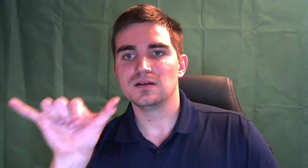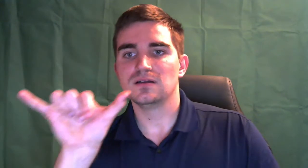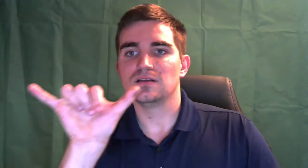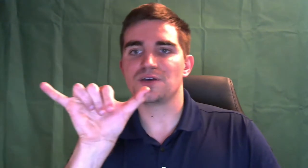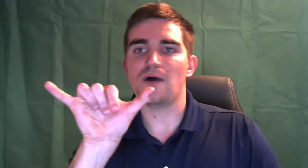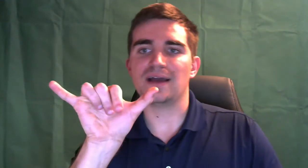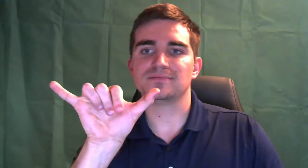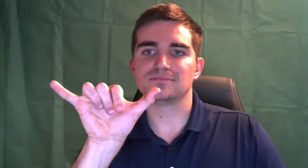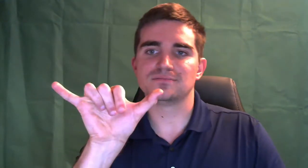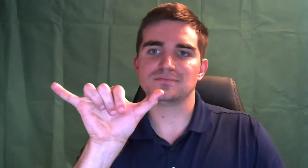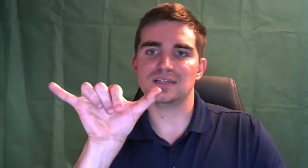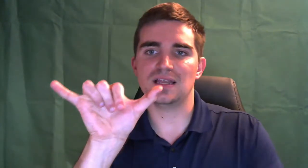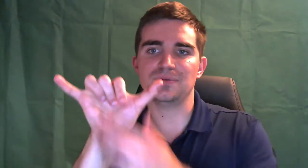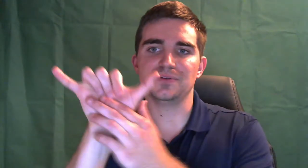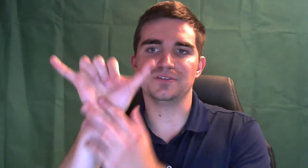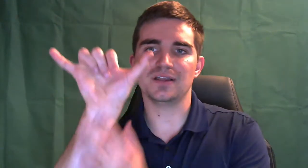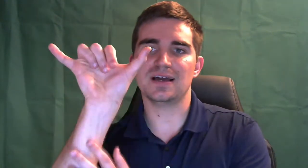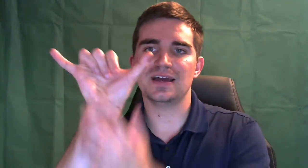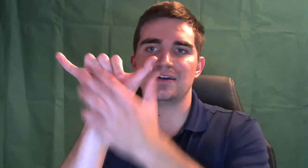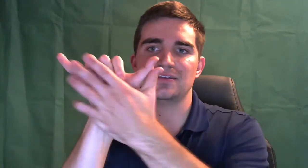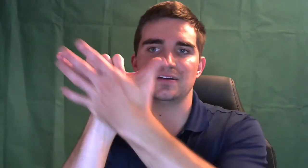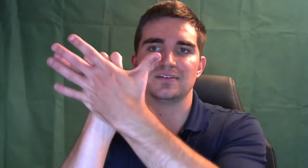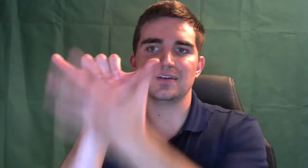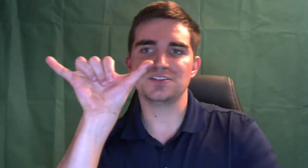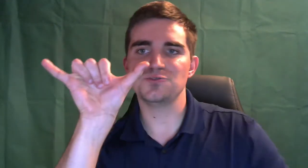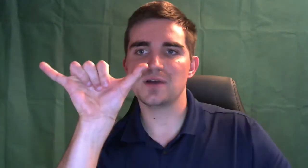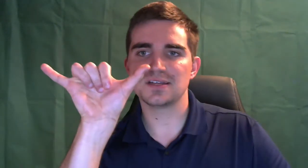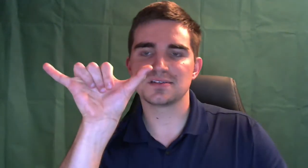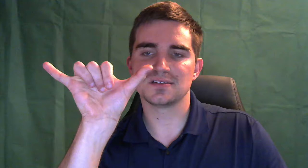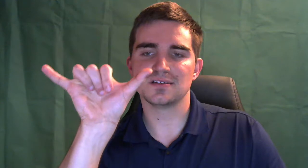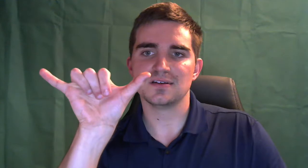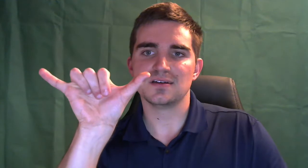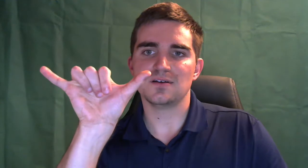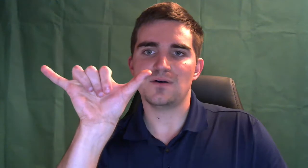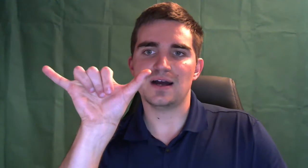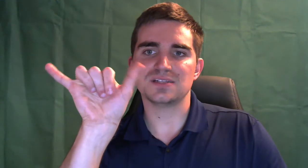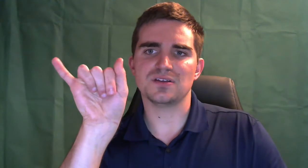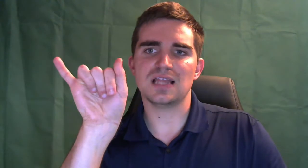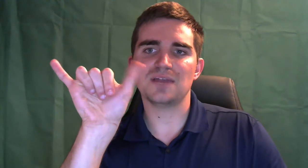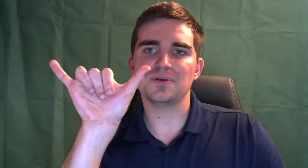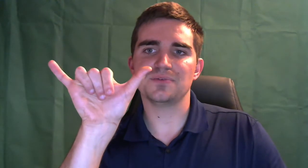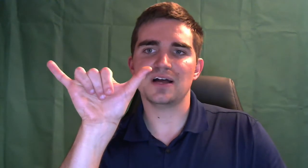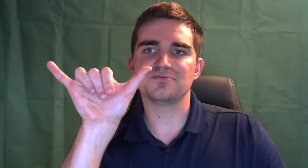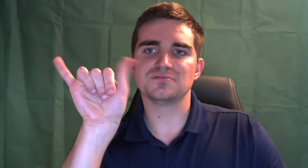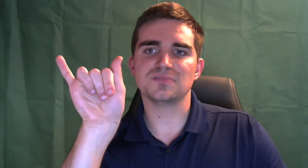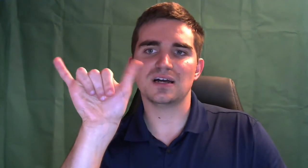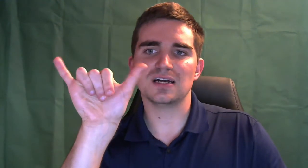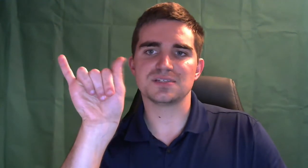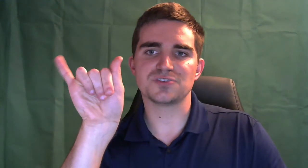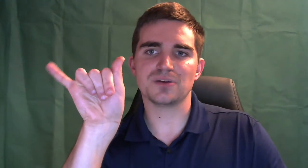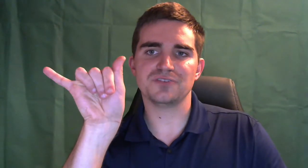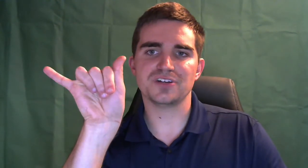Looks like a Y. A lot of people do the line down and the 2 wings. Y. So a lot of people have some trouble differentiating